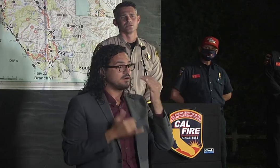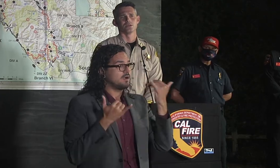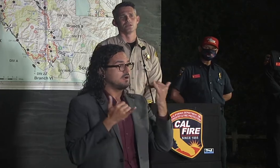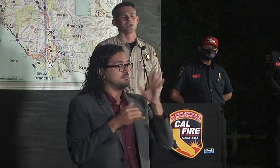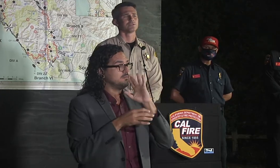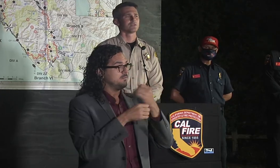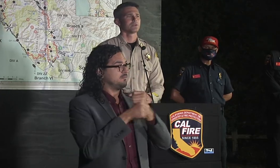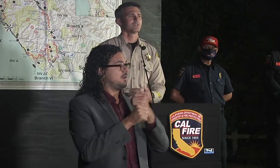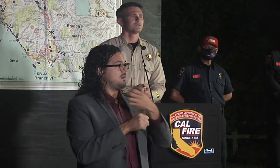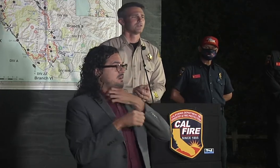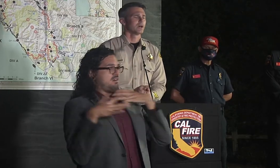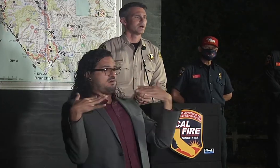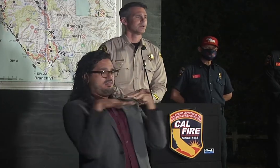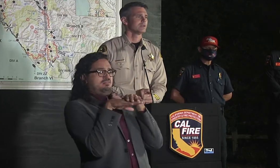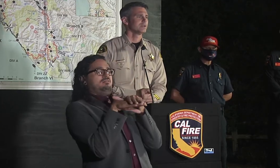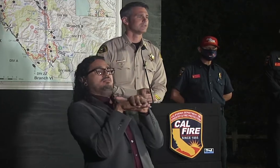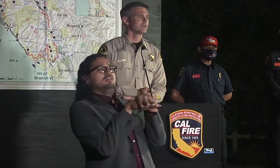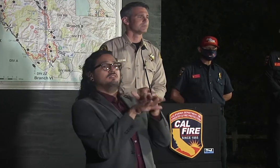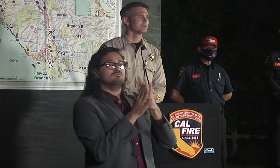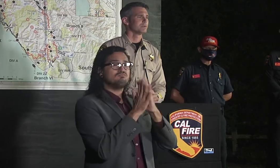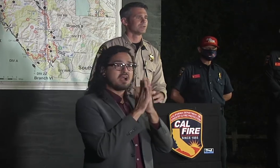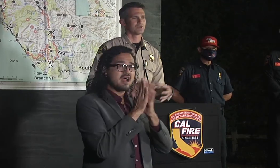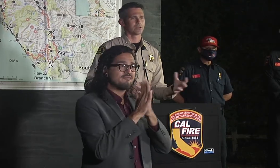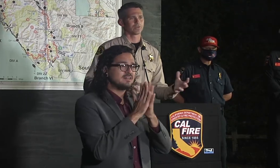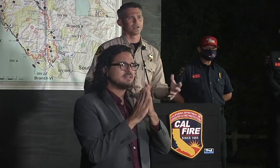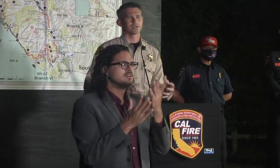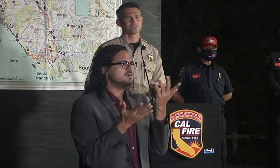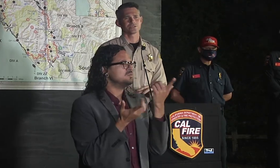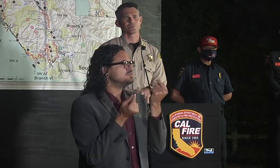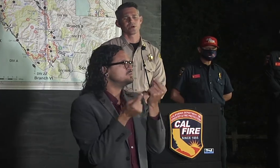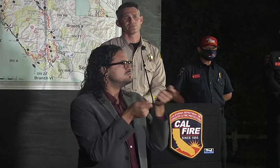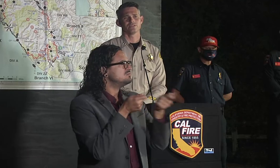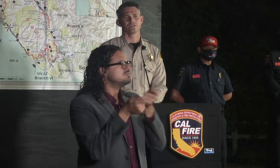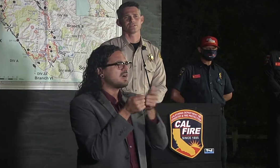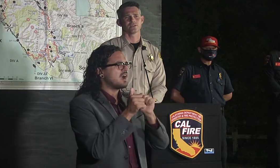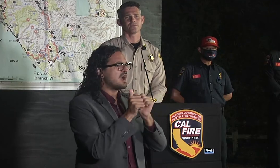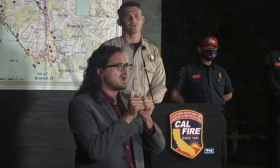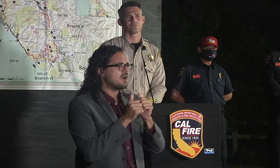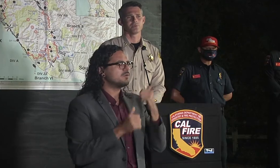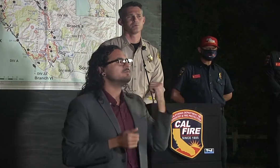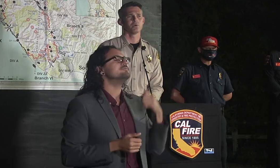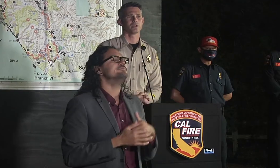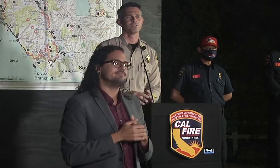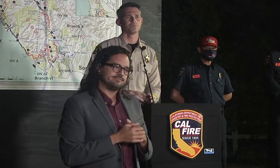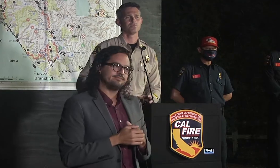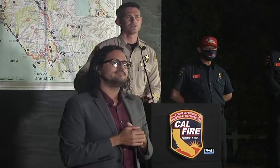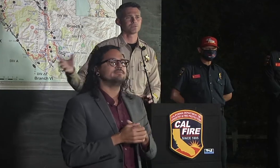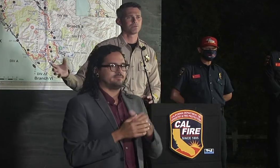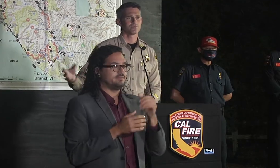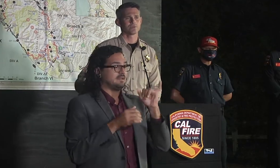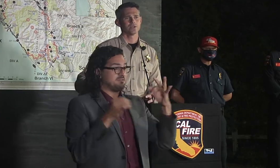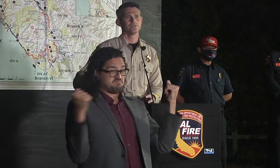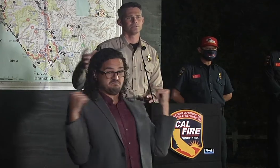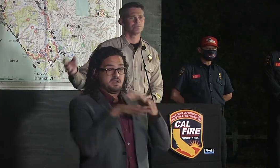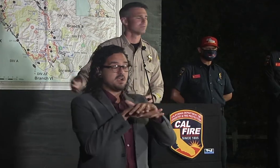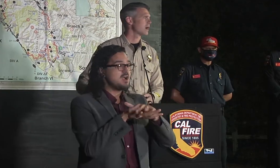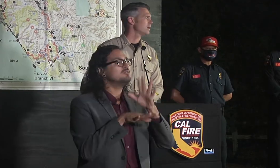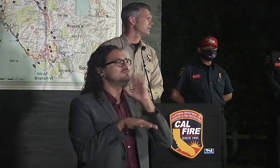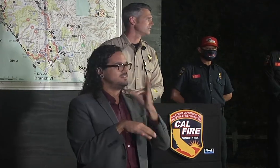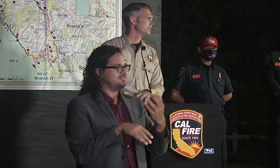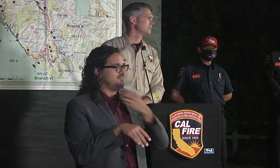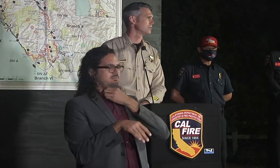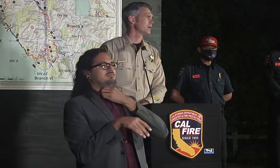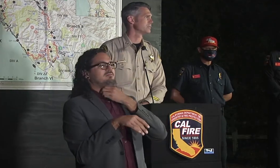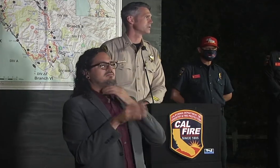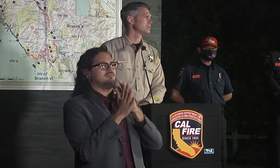address that? Yeah. So the question is it going to create a congestion problem in the city of Scotts Valley for people wanting to venture further into the